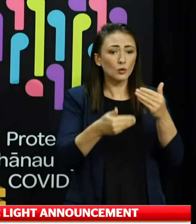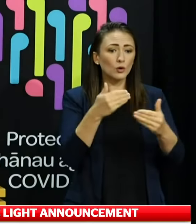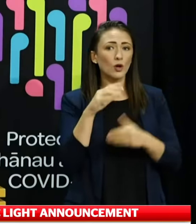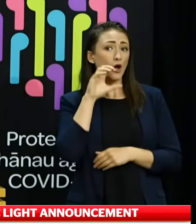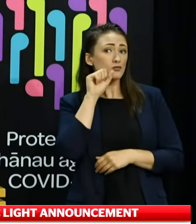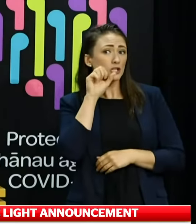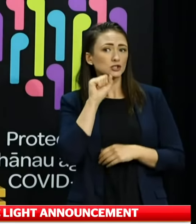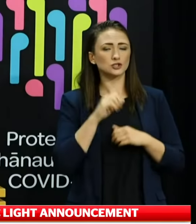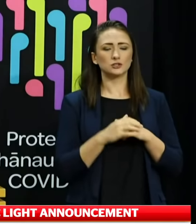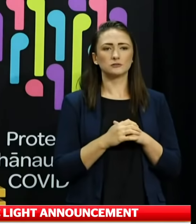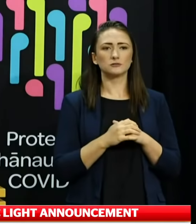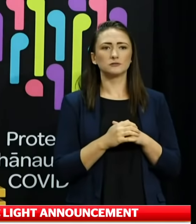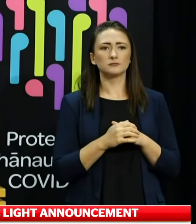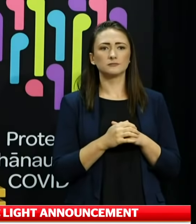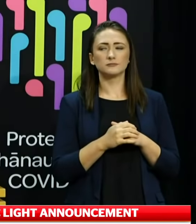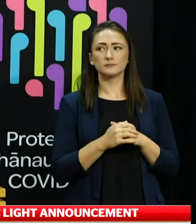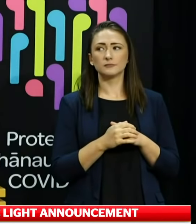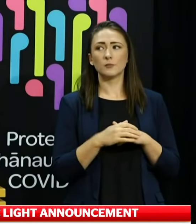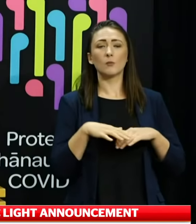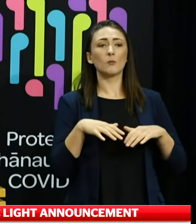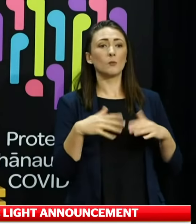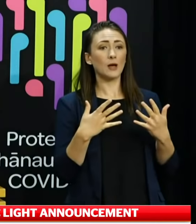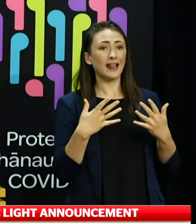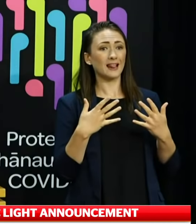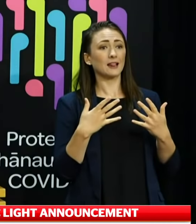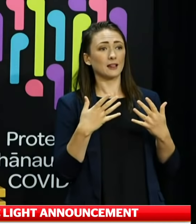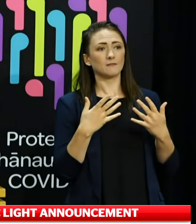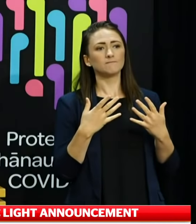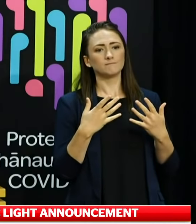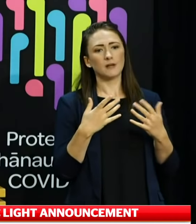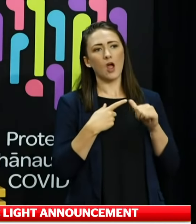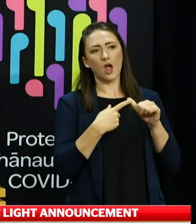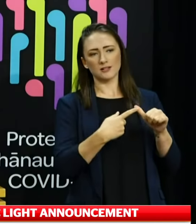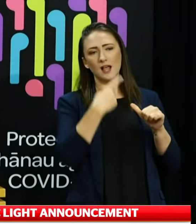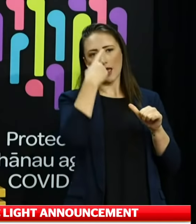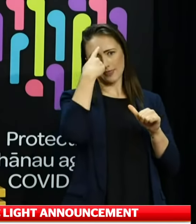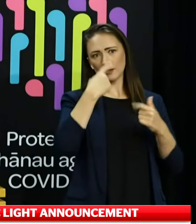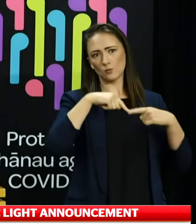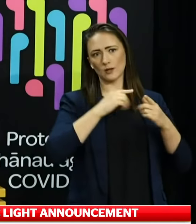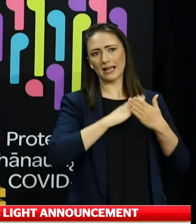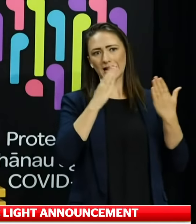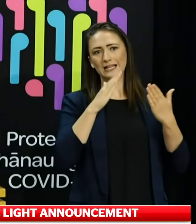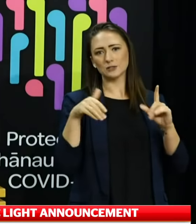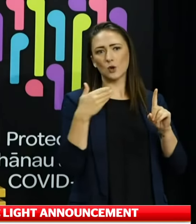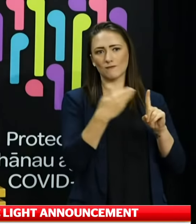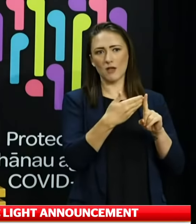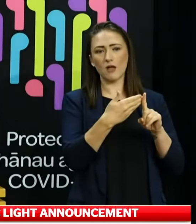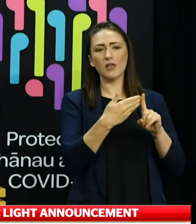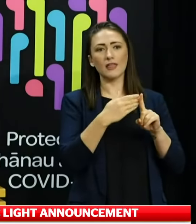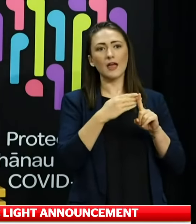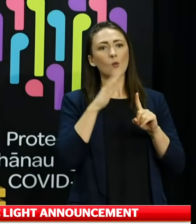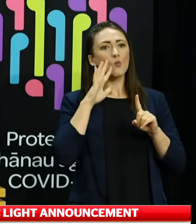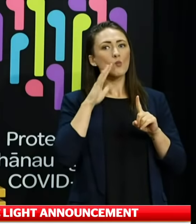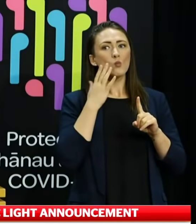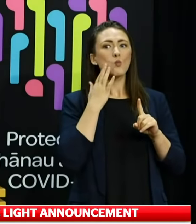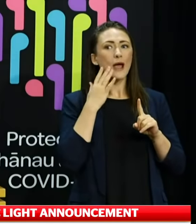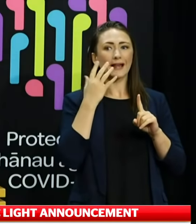an environment where those payments are being phased out, and the move to orange has an implication for that.